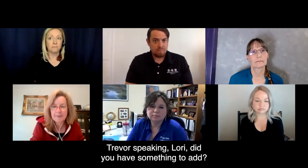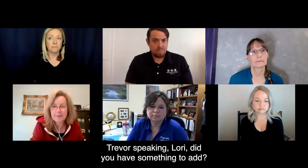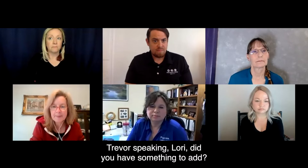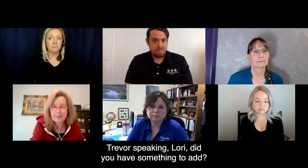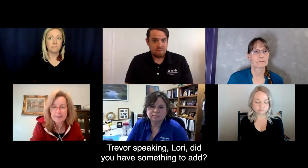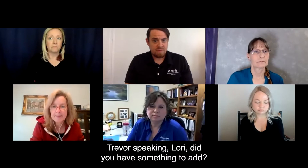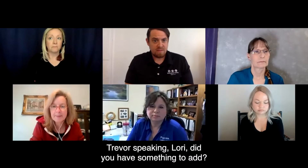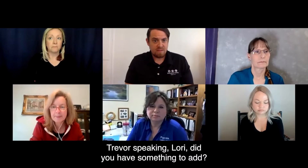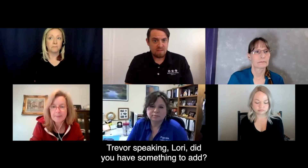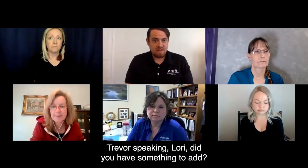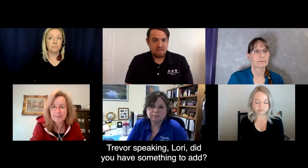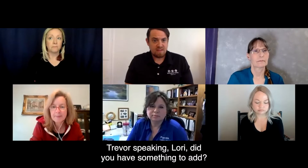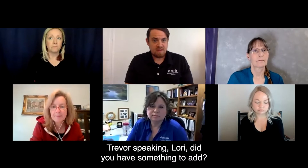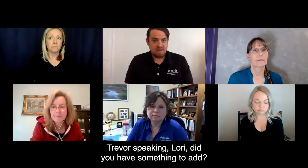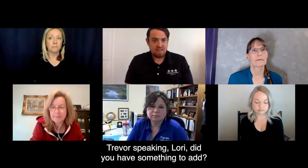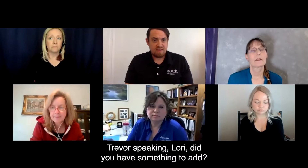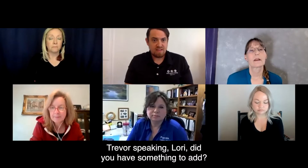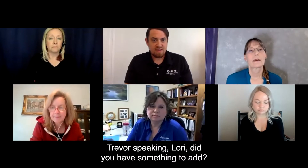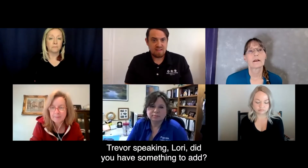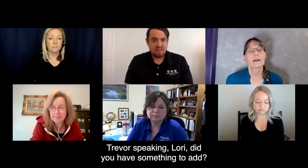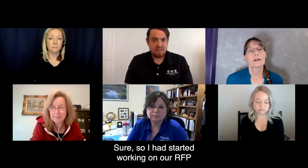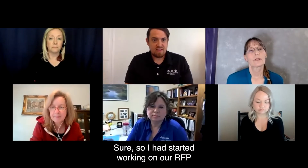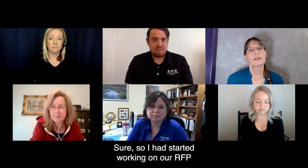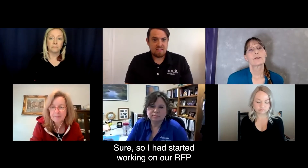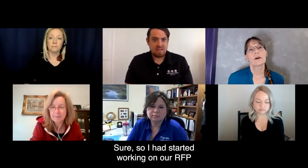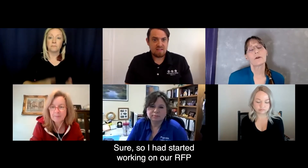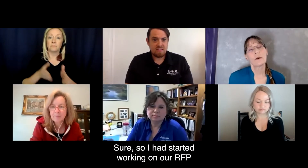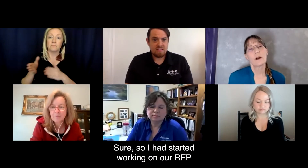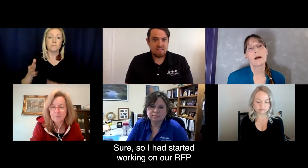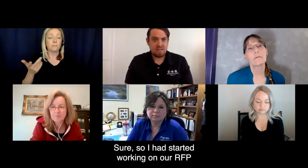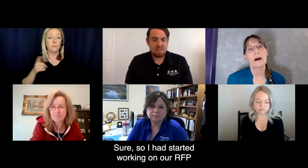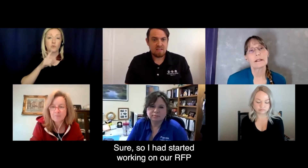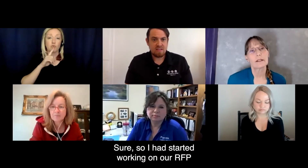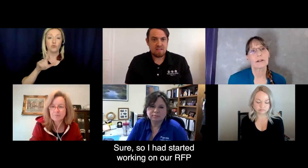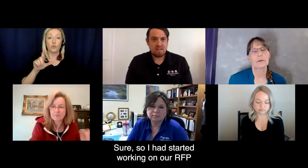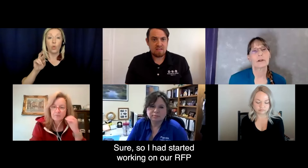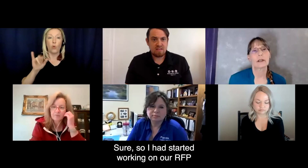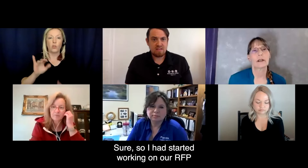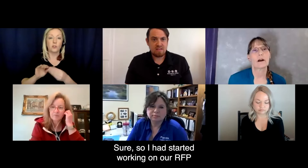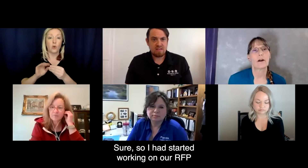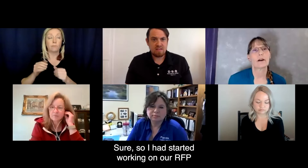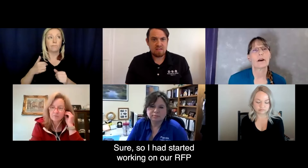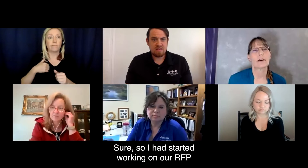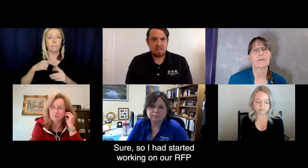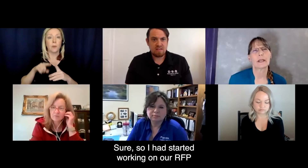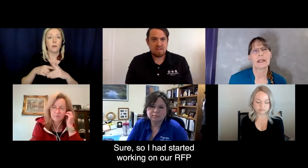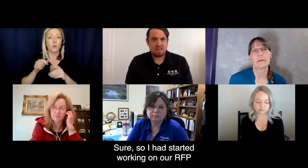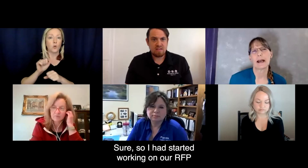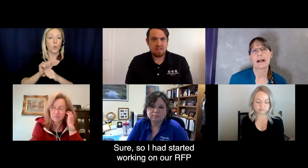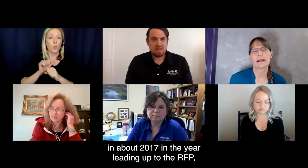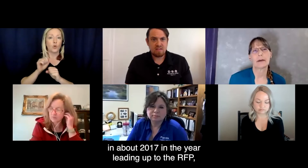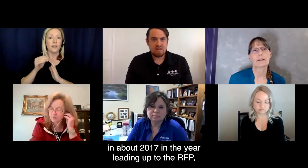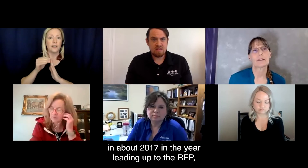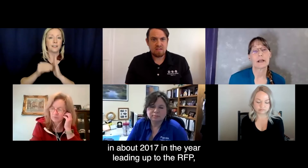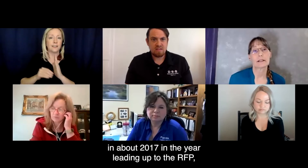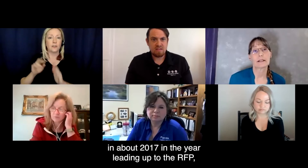Travis speaking. Lori, did you have something to add? Sure. So I had started working on our RFP back